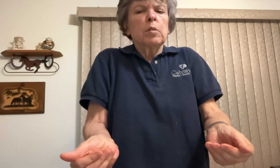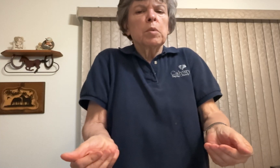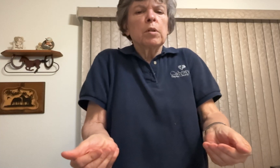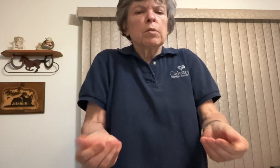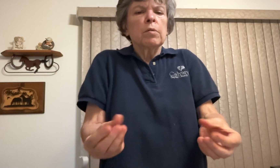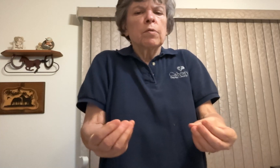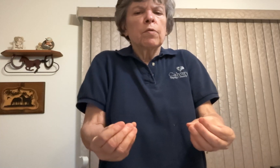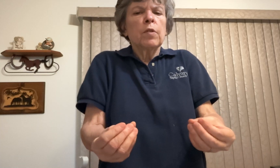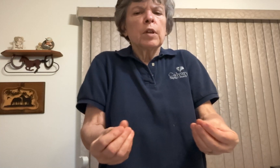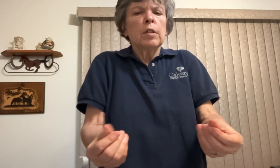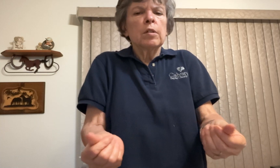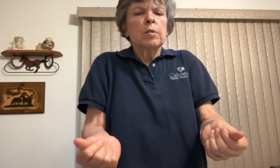better. Fade